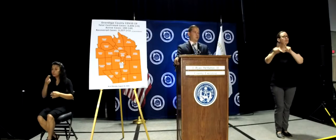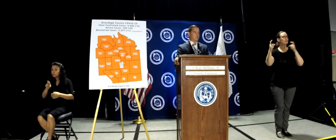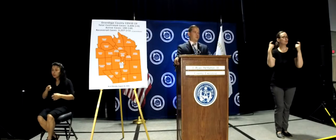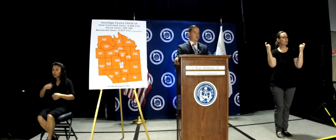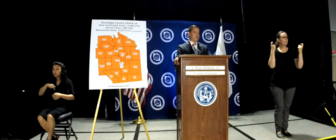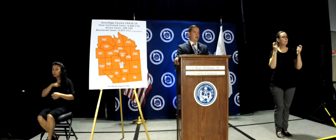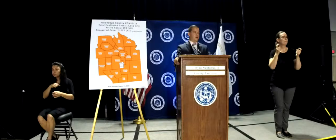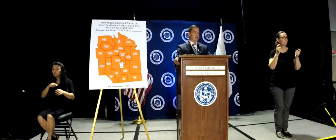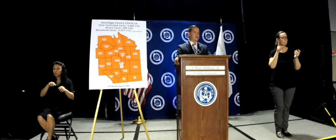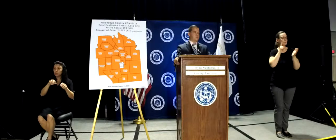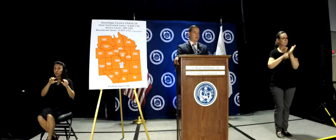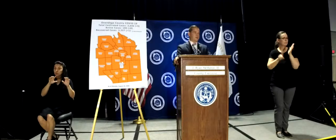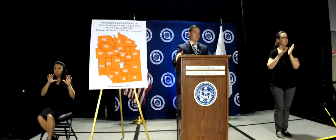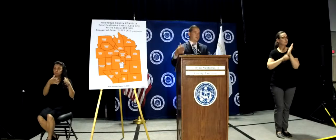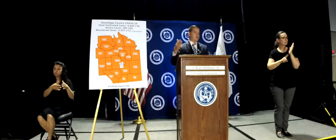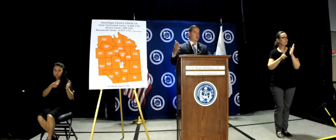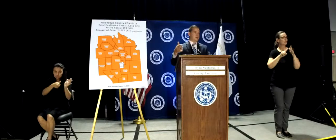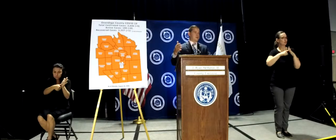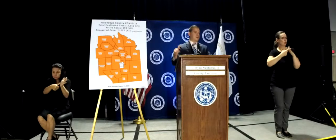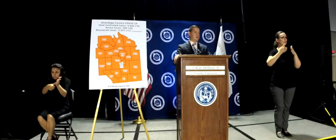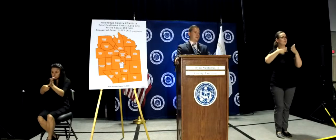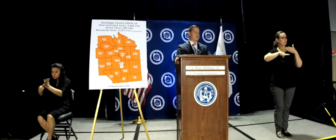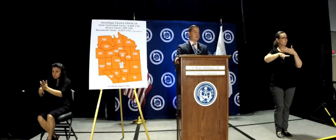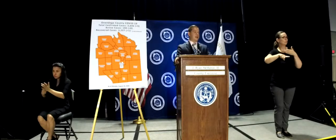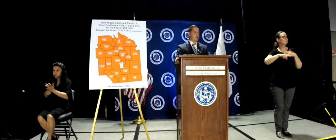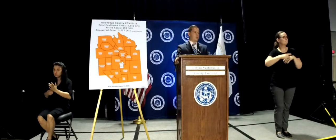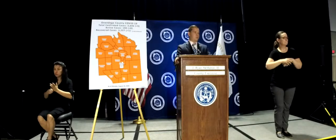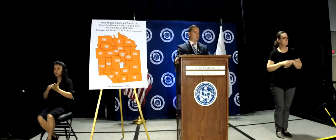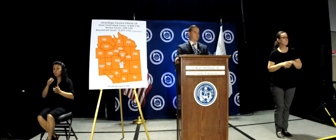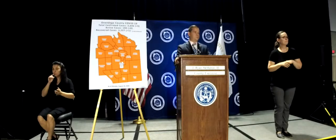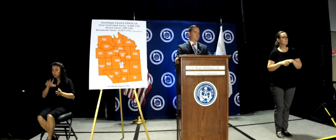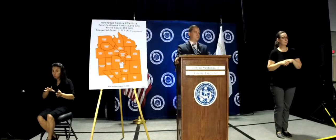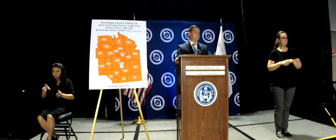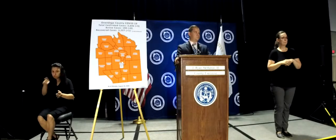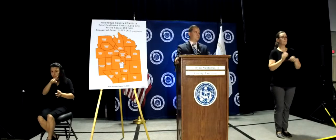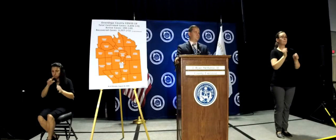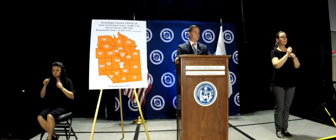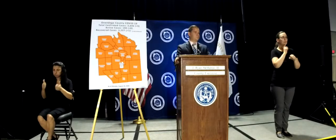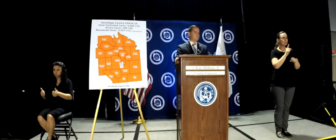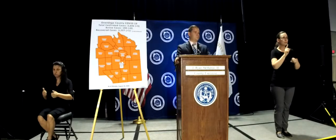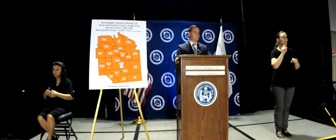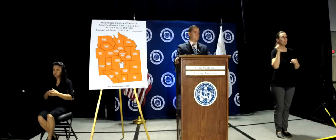next week, and we'll make sure they all get inspected so that they can stay open.